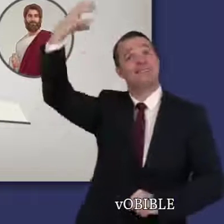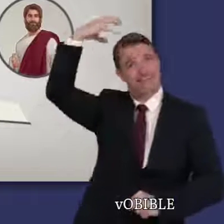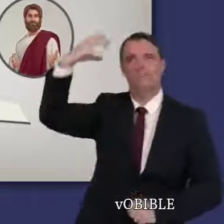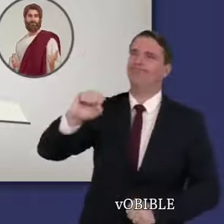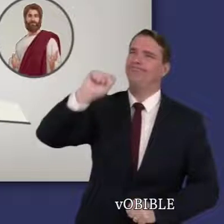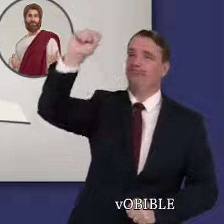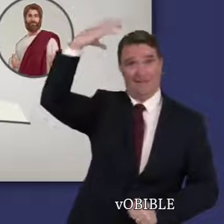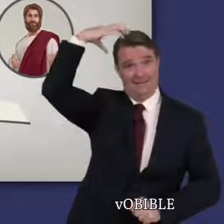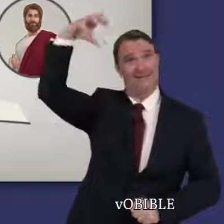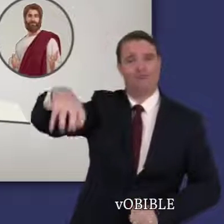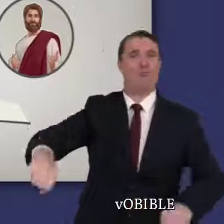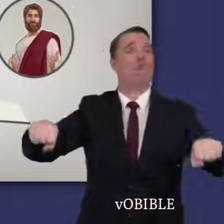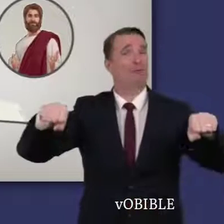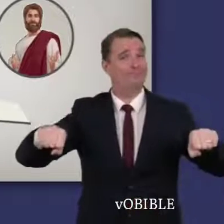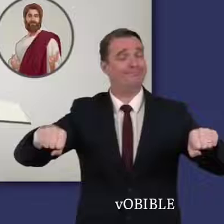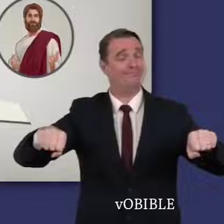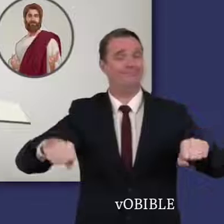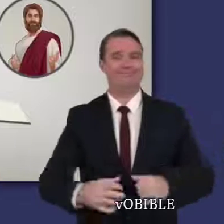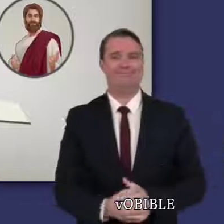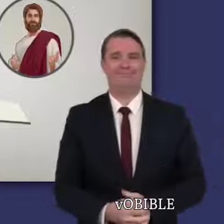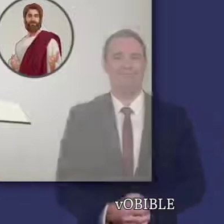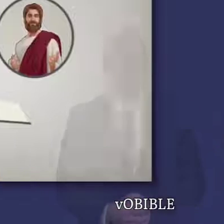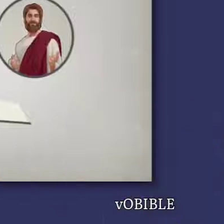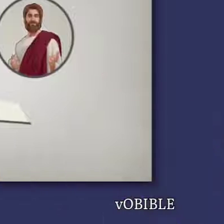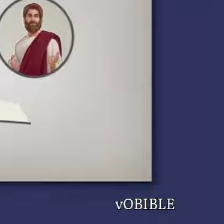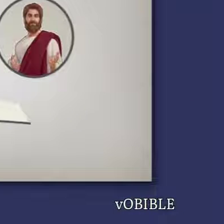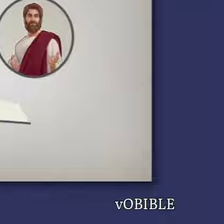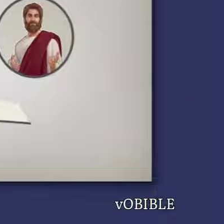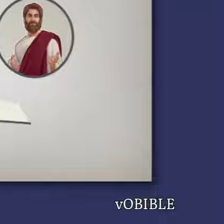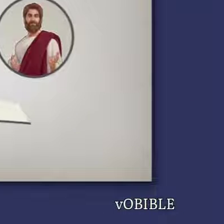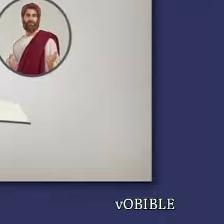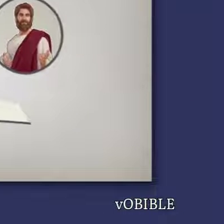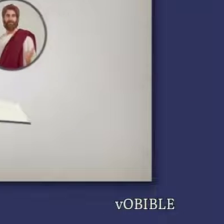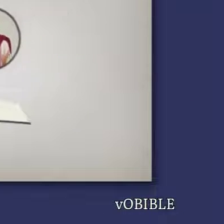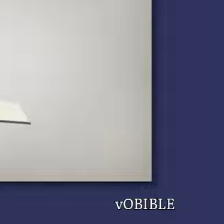of Jesus Christ, the incorruptible King of God's kingdom.